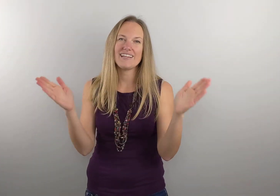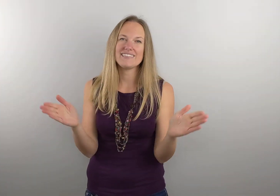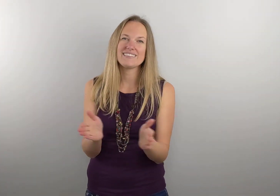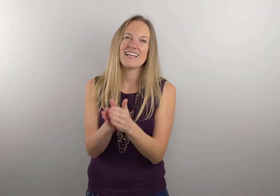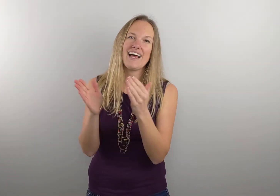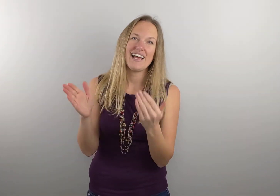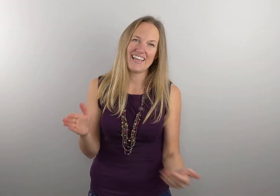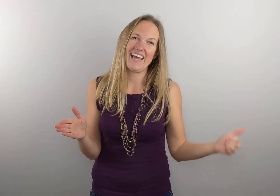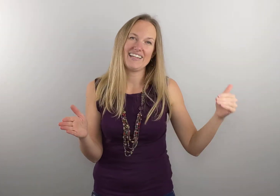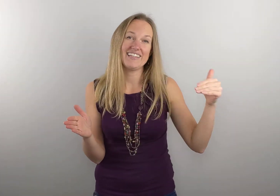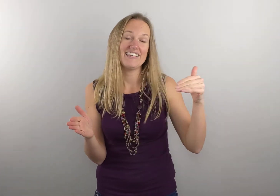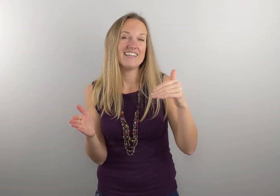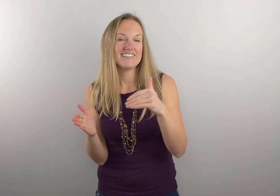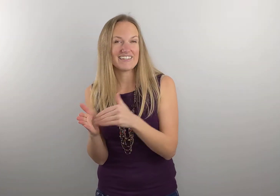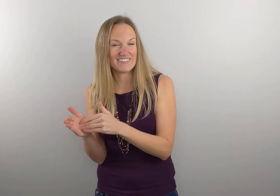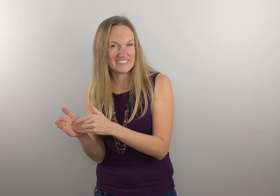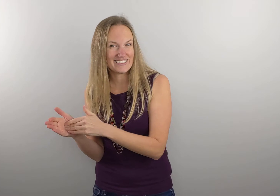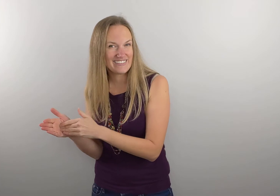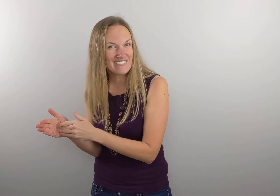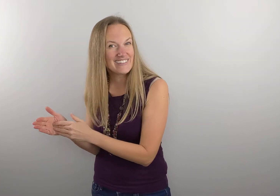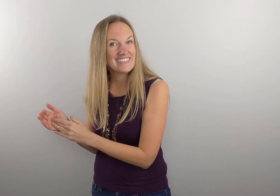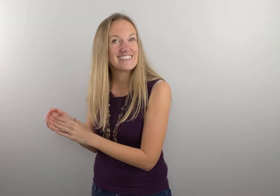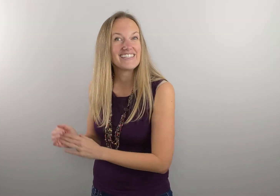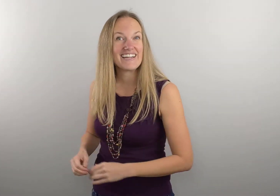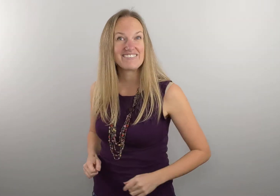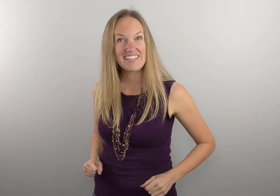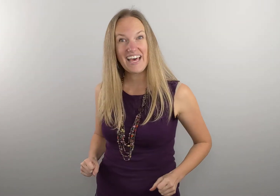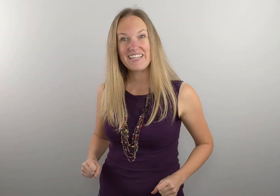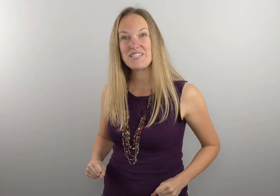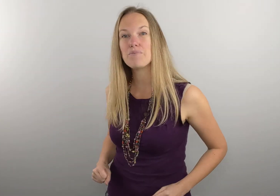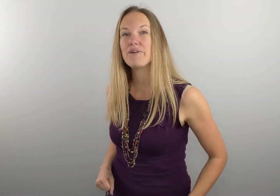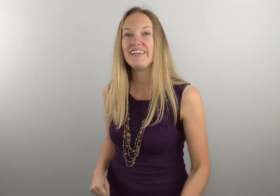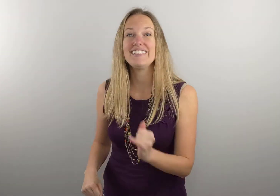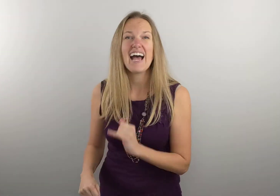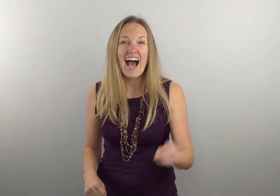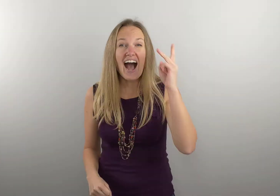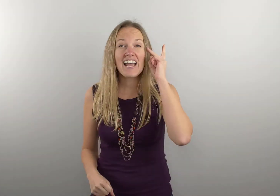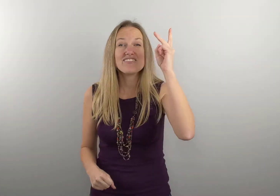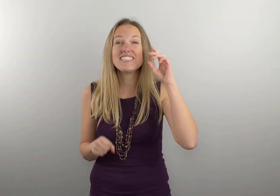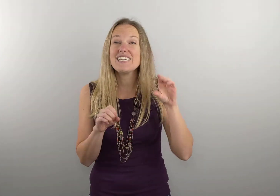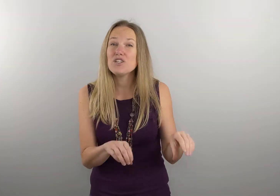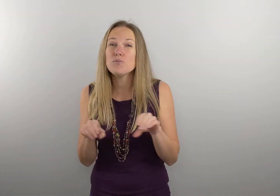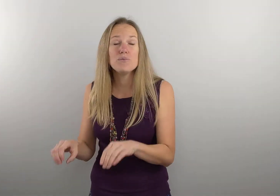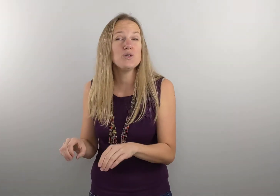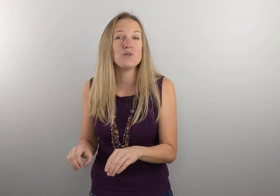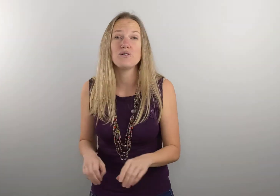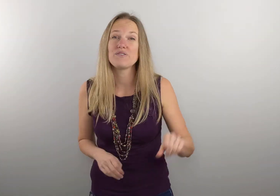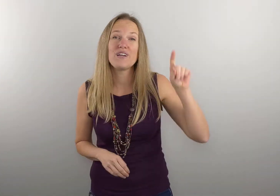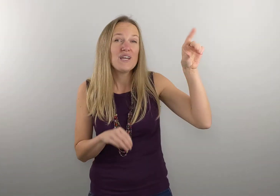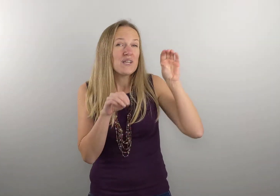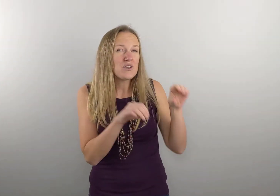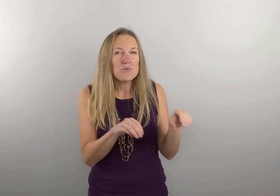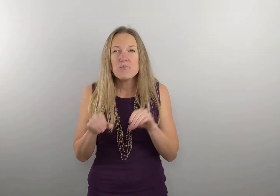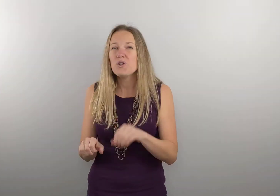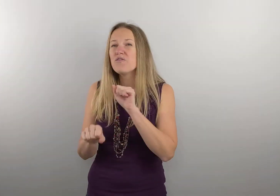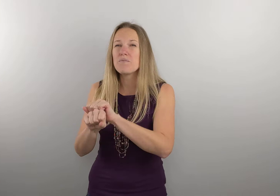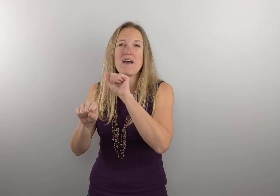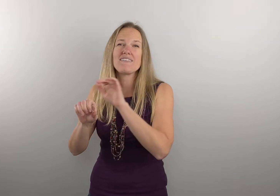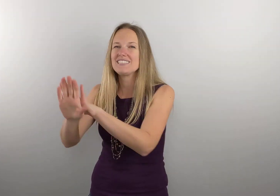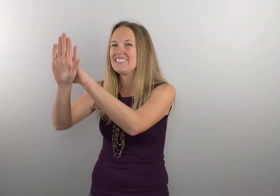praise again. And it goes to the chorus, and then after that it's the bridge. I've seen you move. You move the